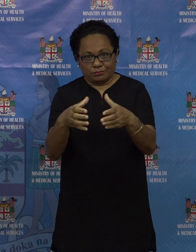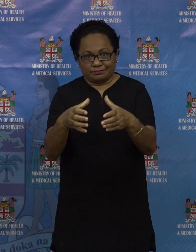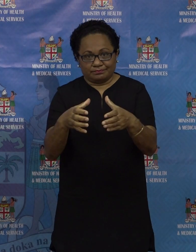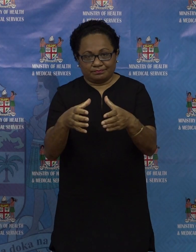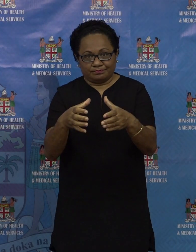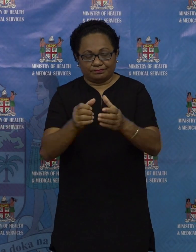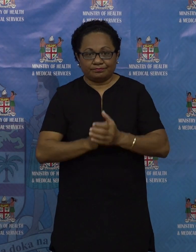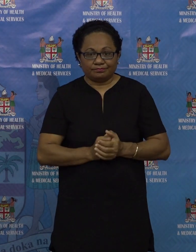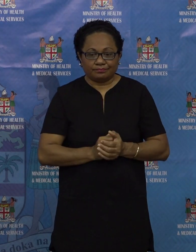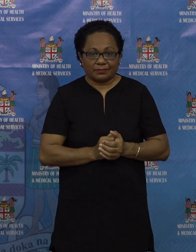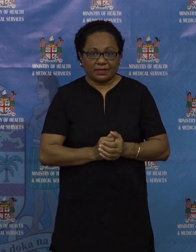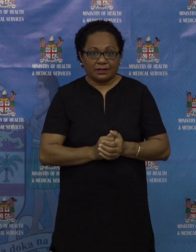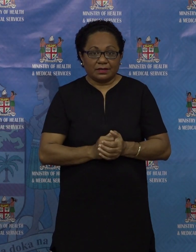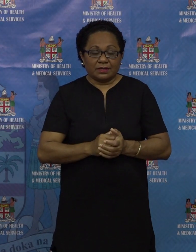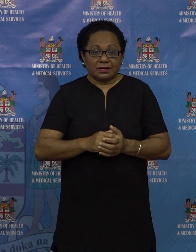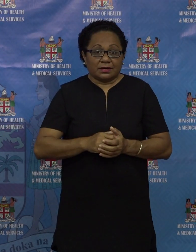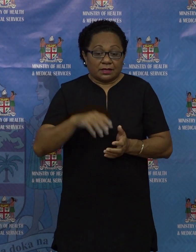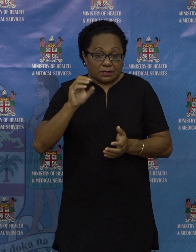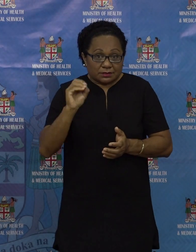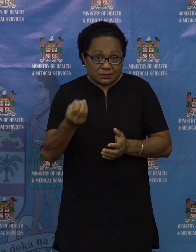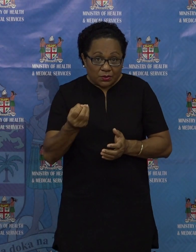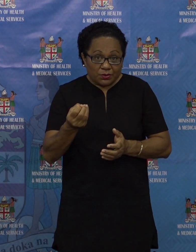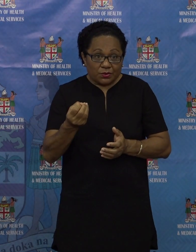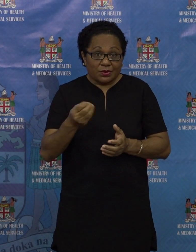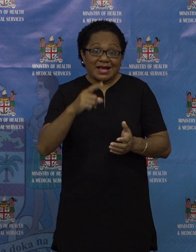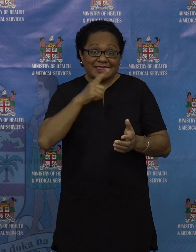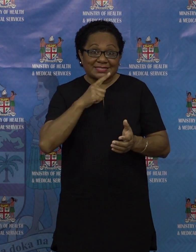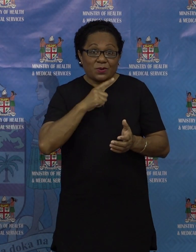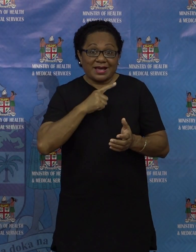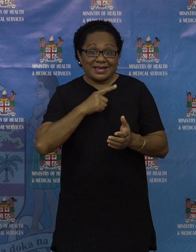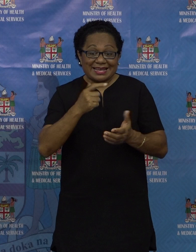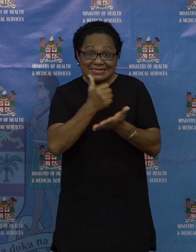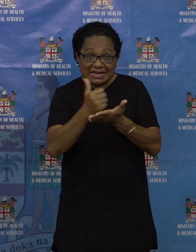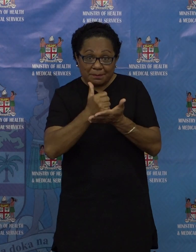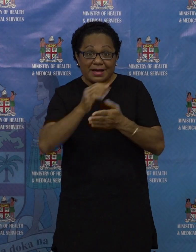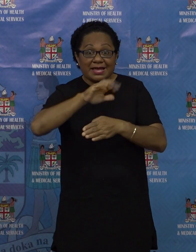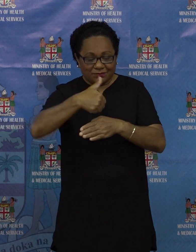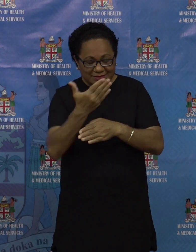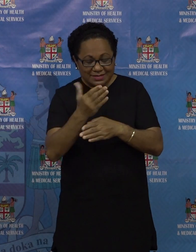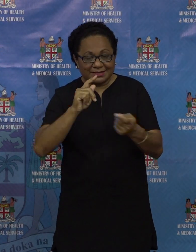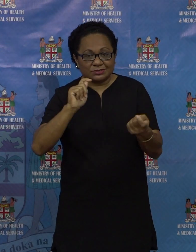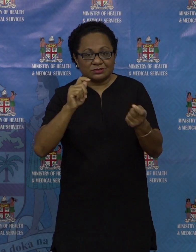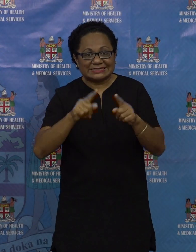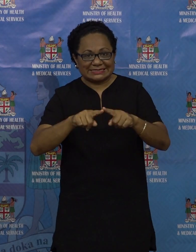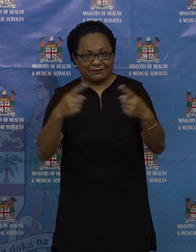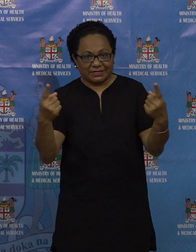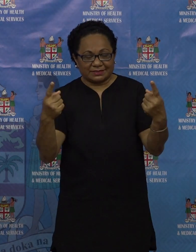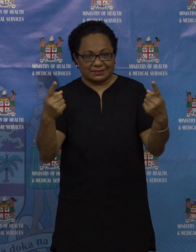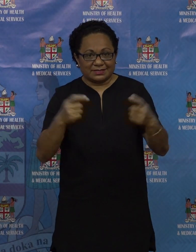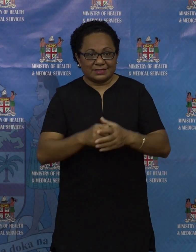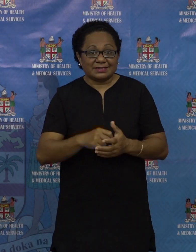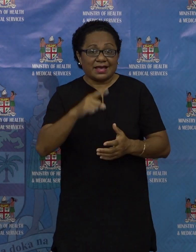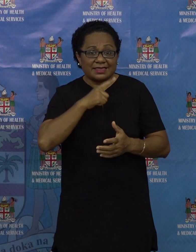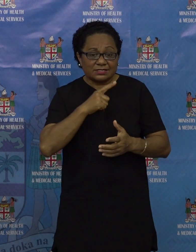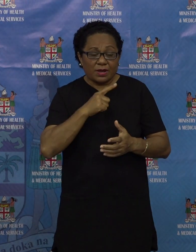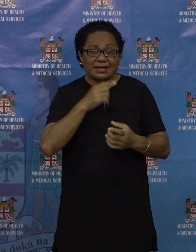We can anticipate that these shifts have an impact on our daily reported case numbers. And this is why it is critical that we use various data